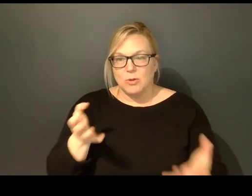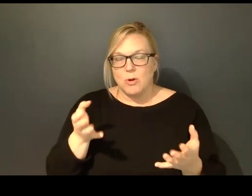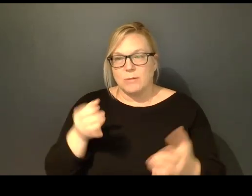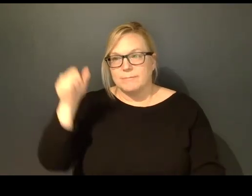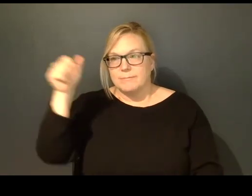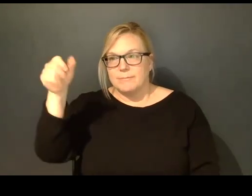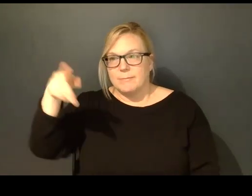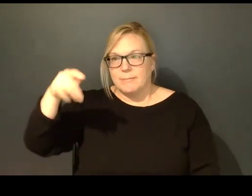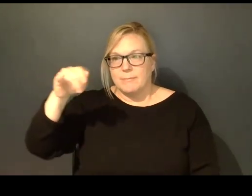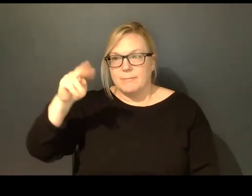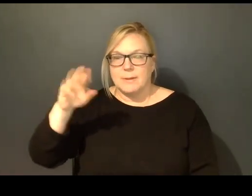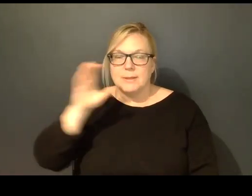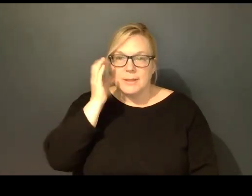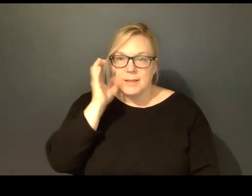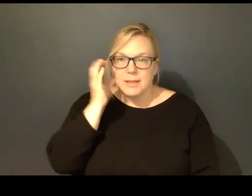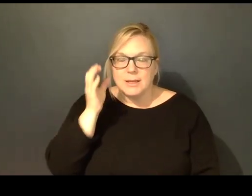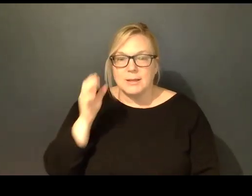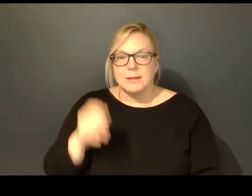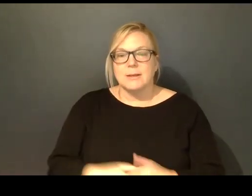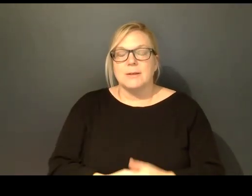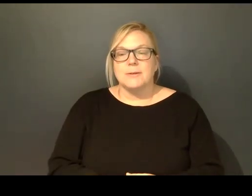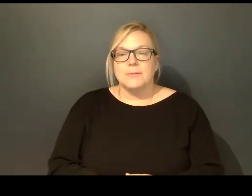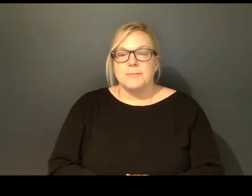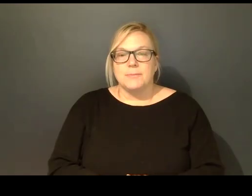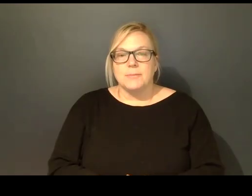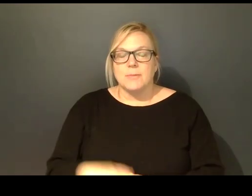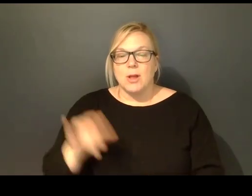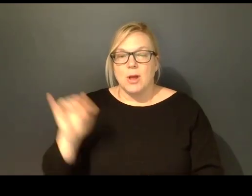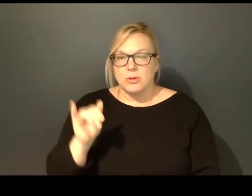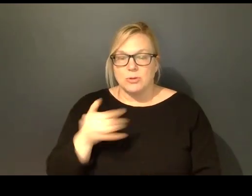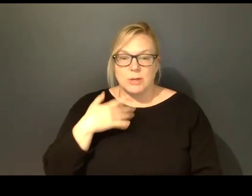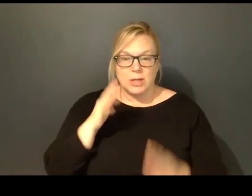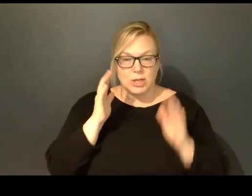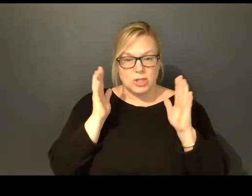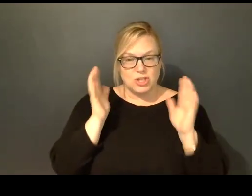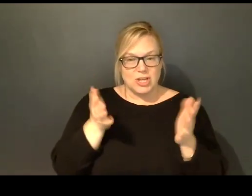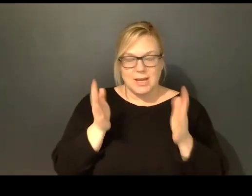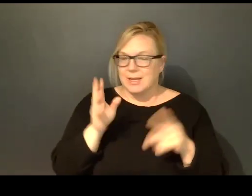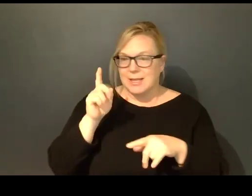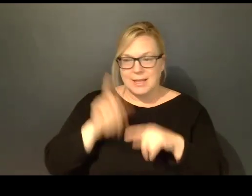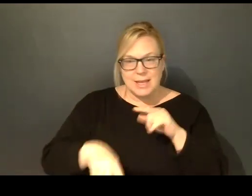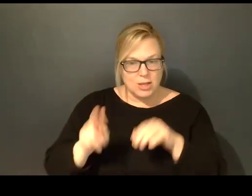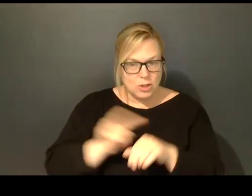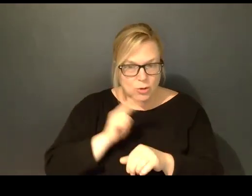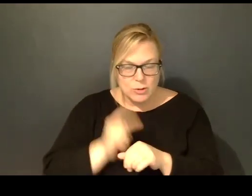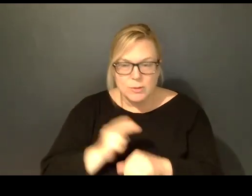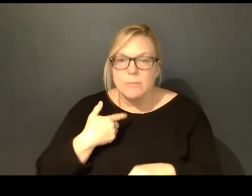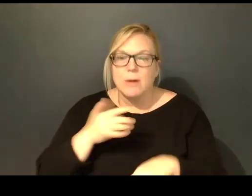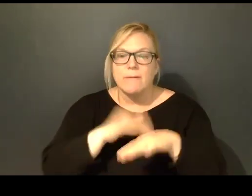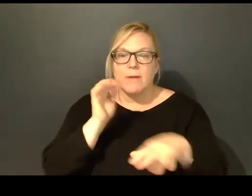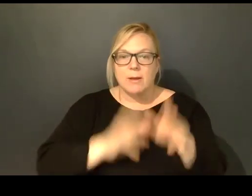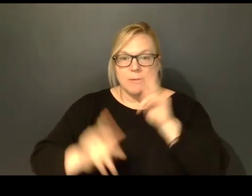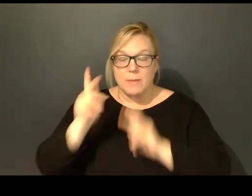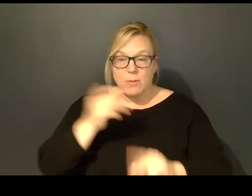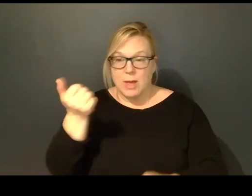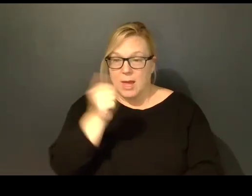do so by using your mouse. Also, the chat is not enabled, but we would invite folks to post any questions you may have